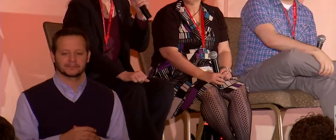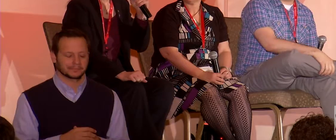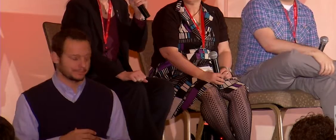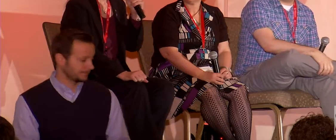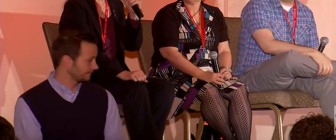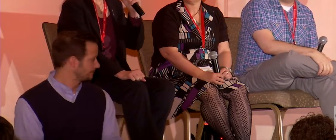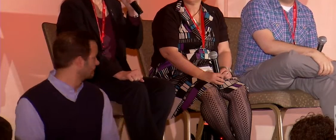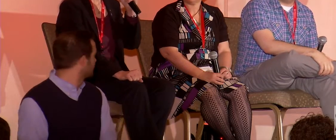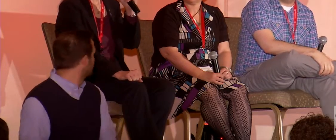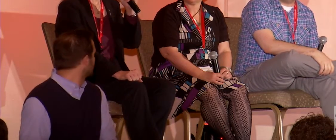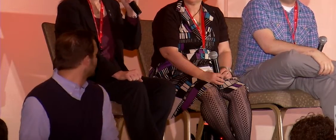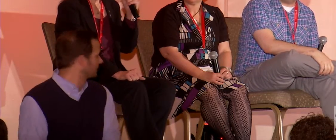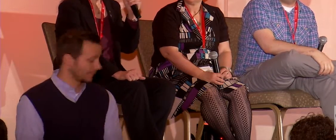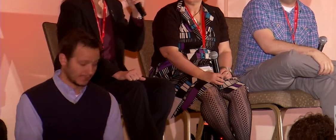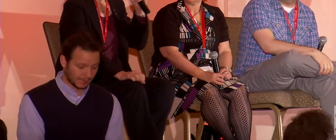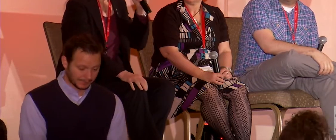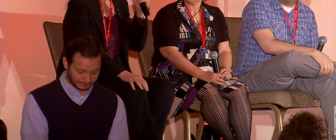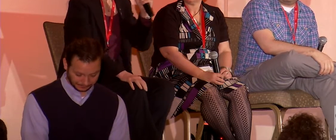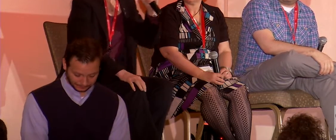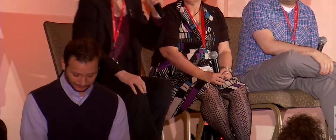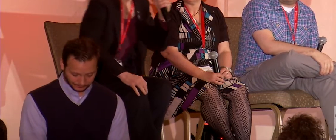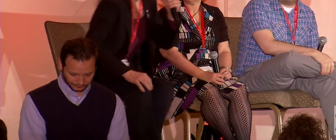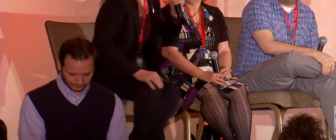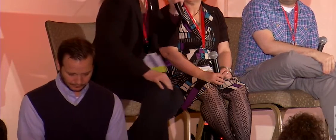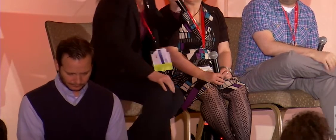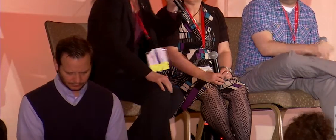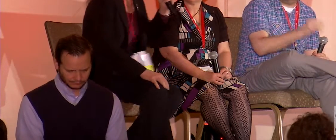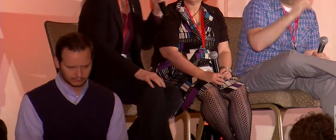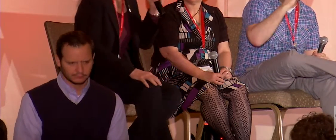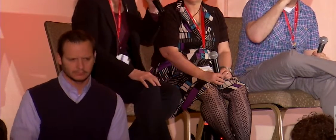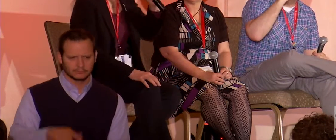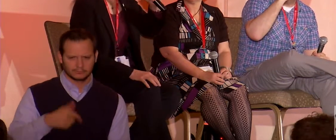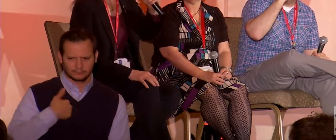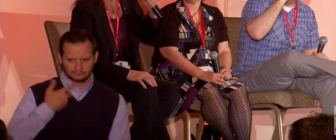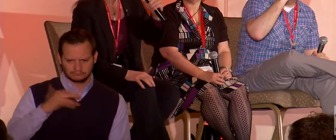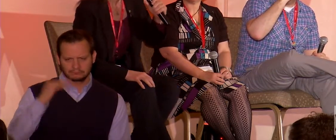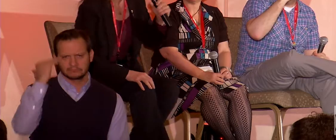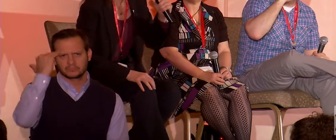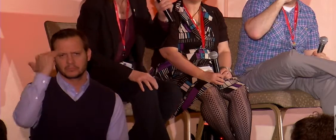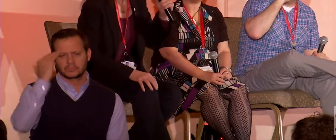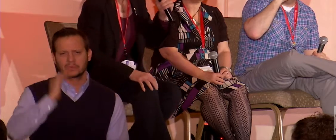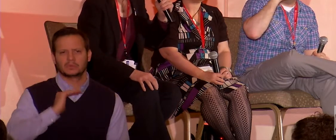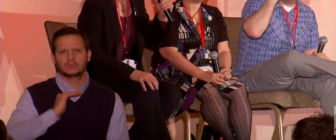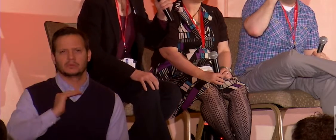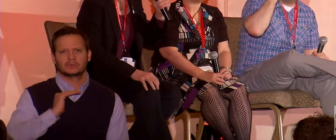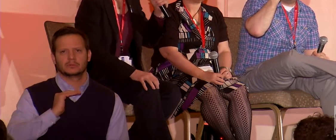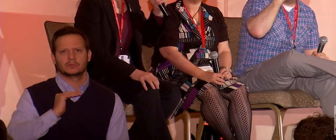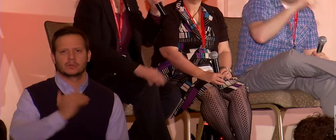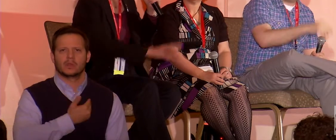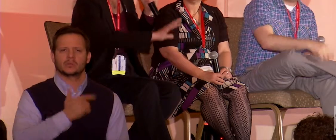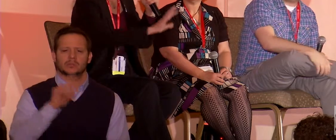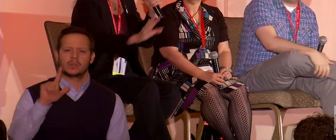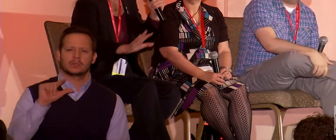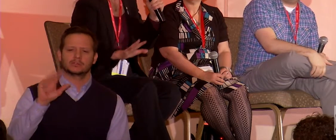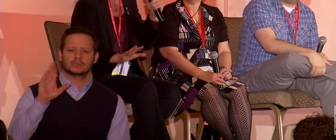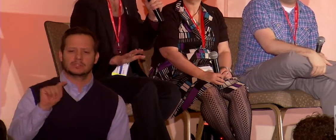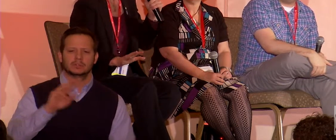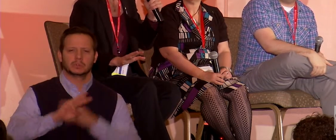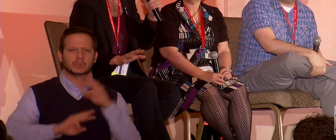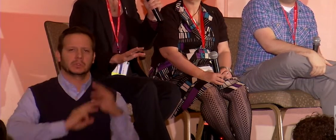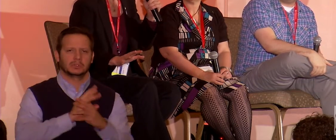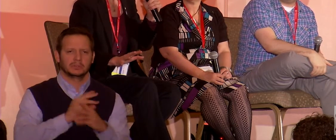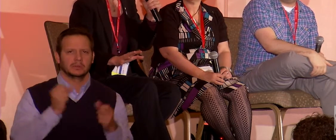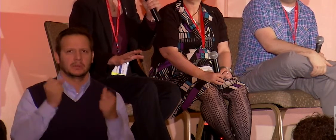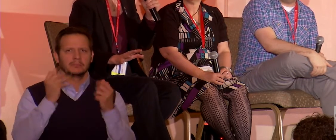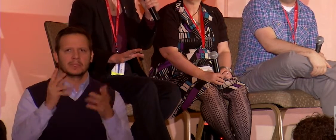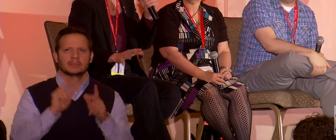A couple of thoughts here. I know that in our world of LGBT, there are so many people